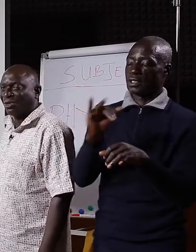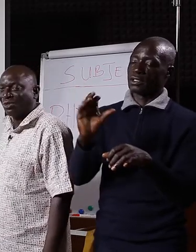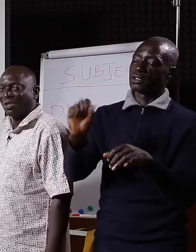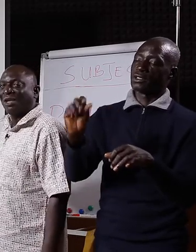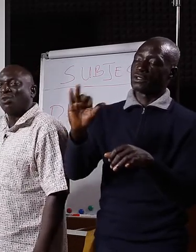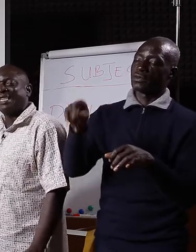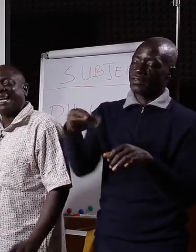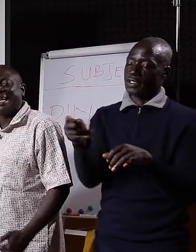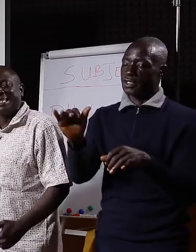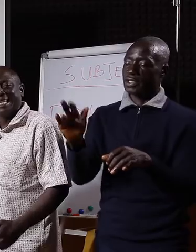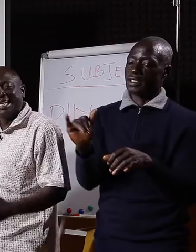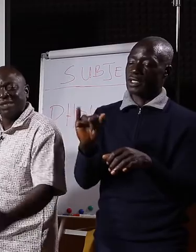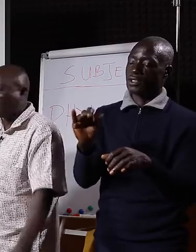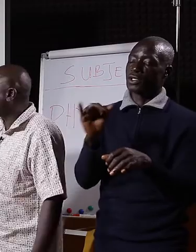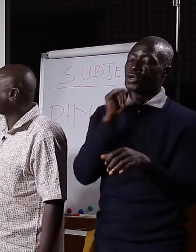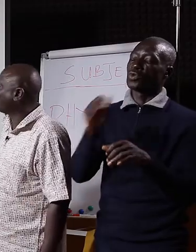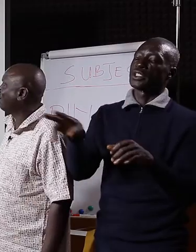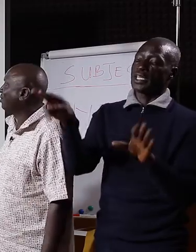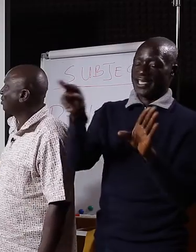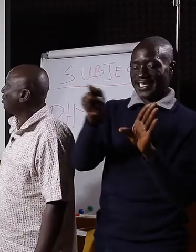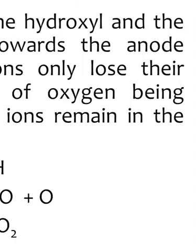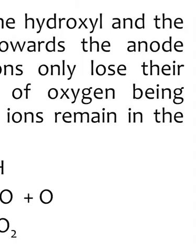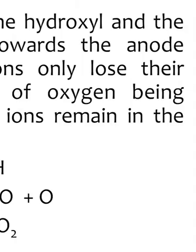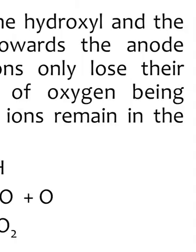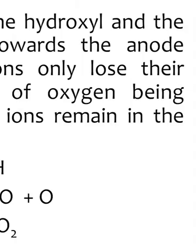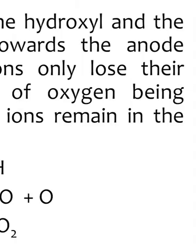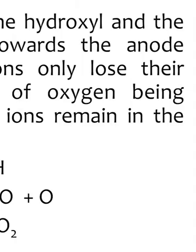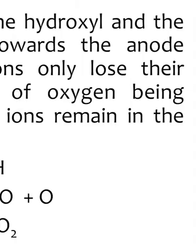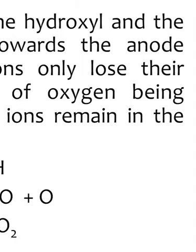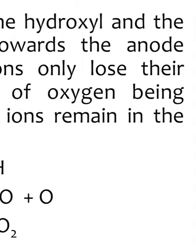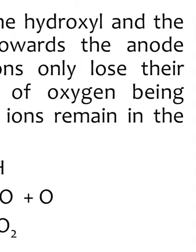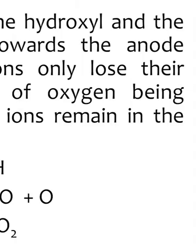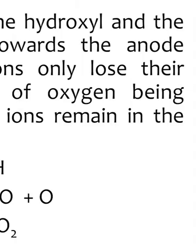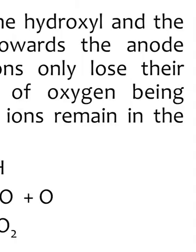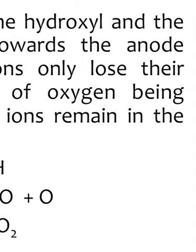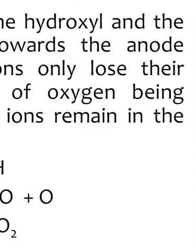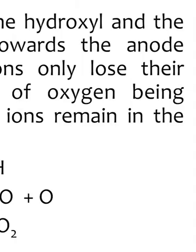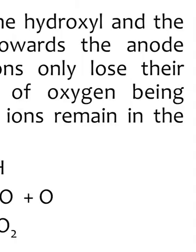sulfate ions, which are negative ions, okay,